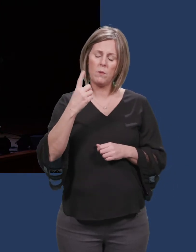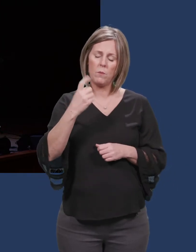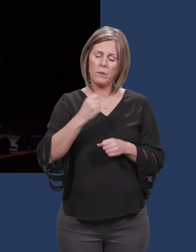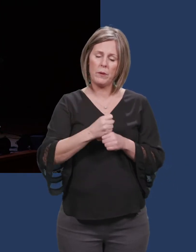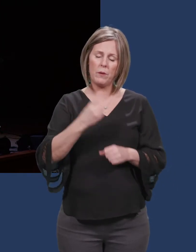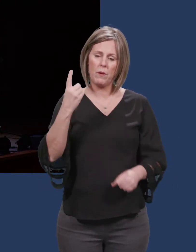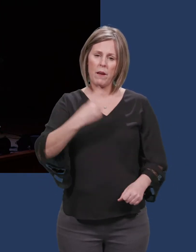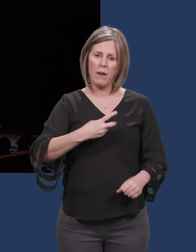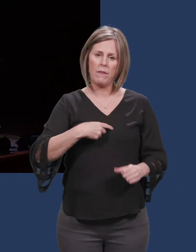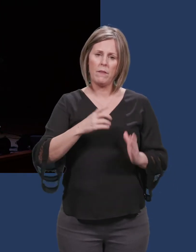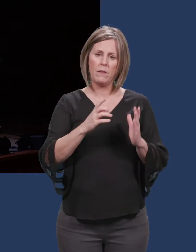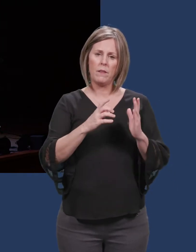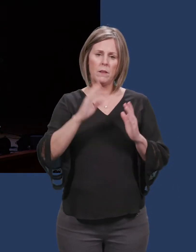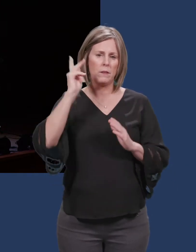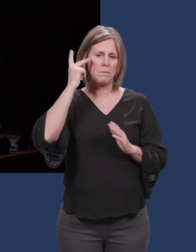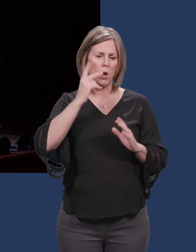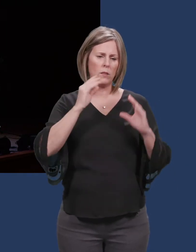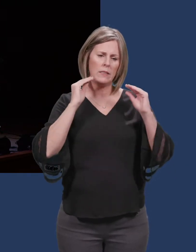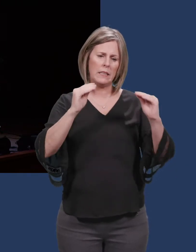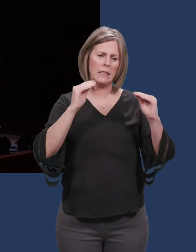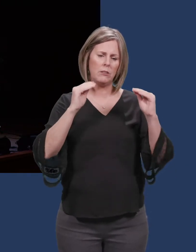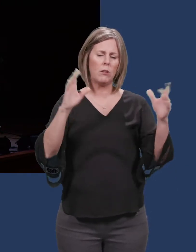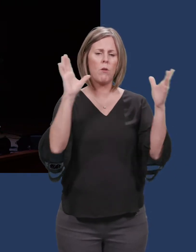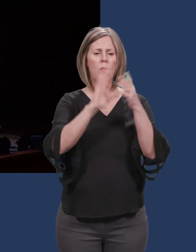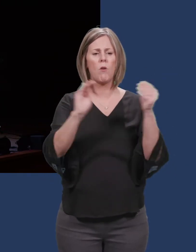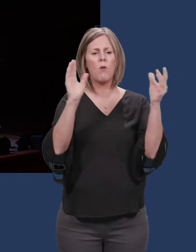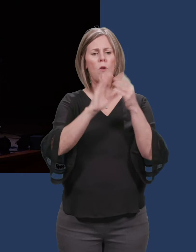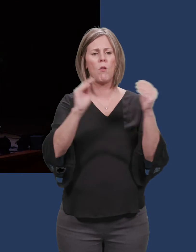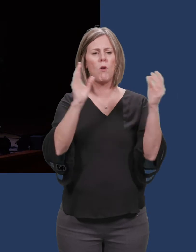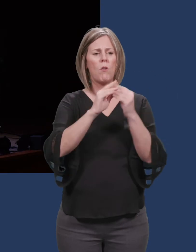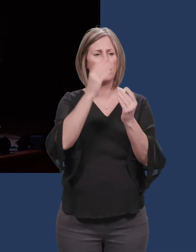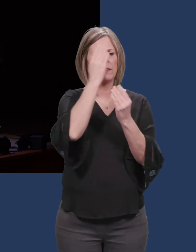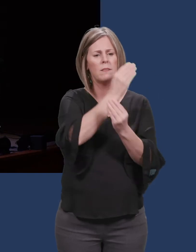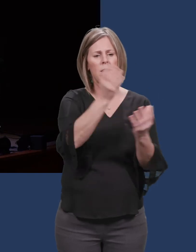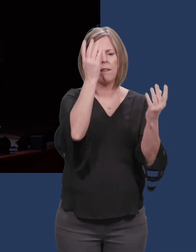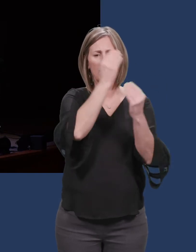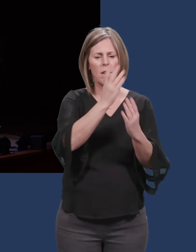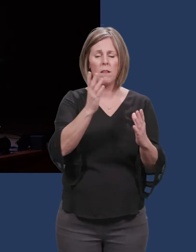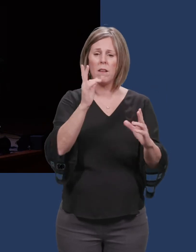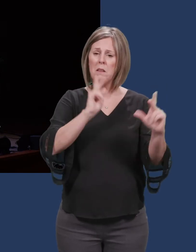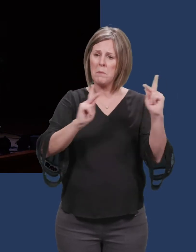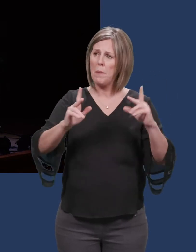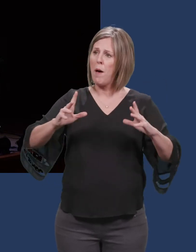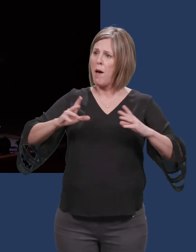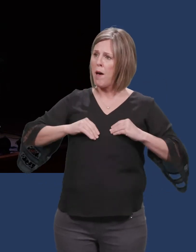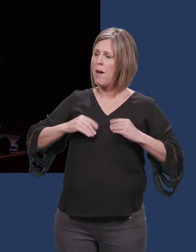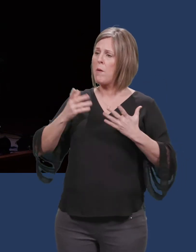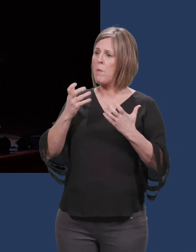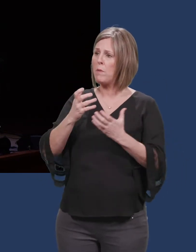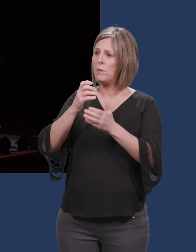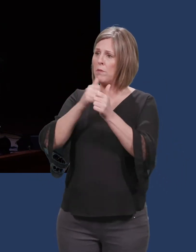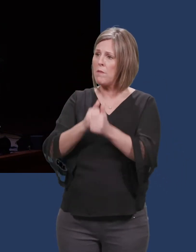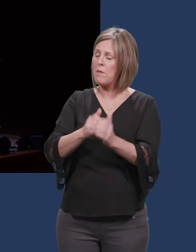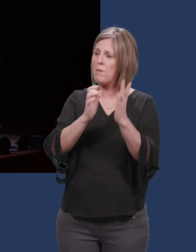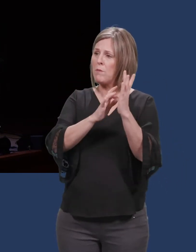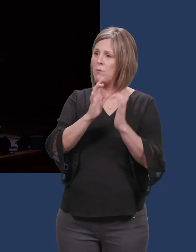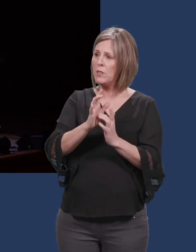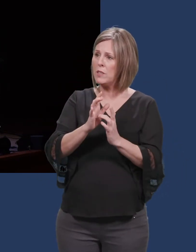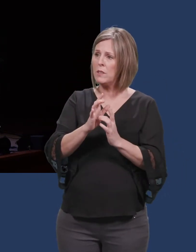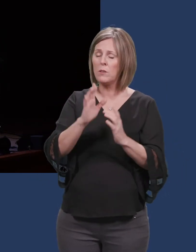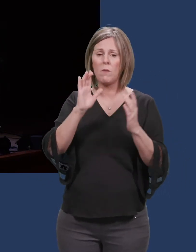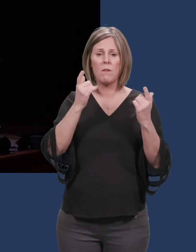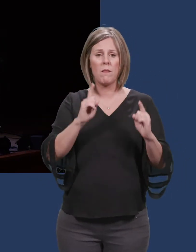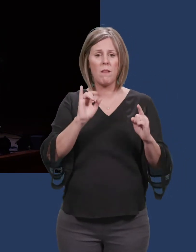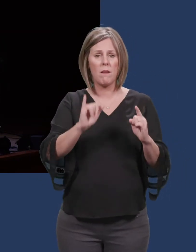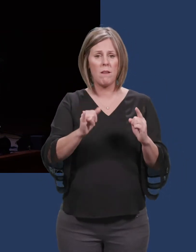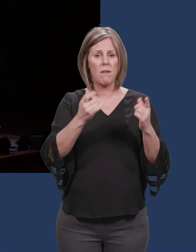people, and God does his thing. He works in people's heart. People begin to believe in Christ and want to follow Jesus, and a church